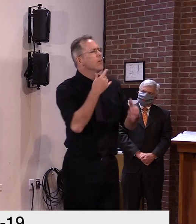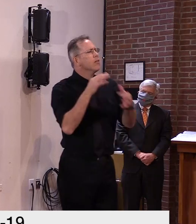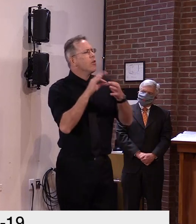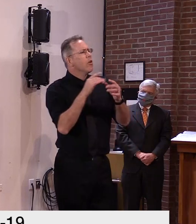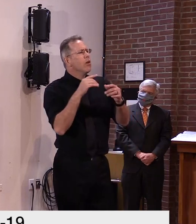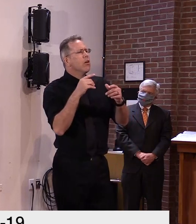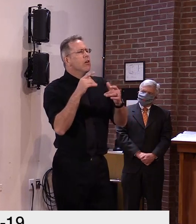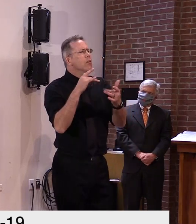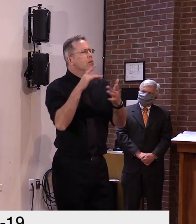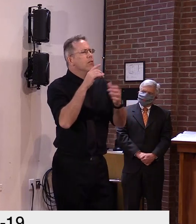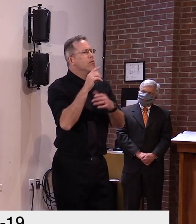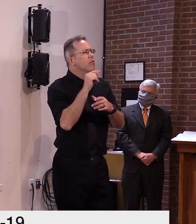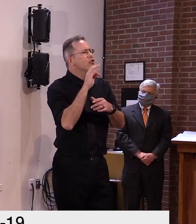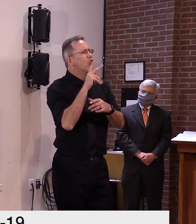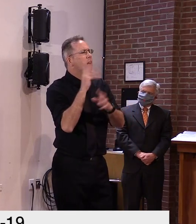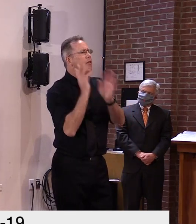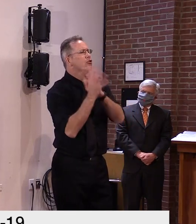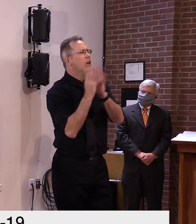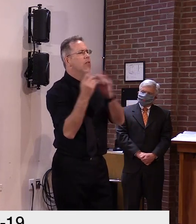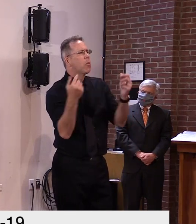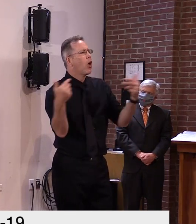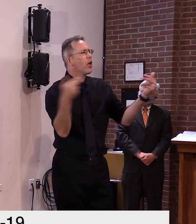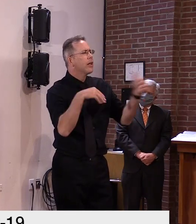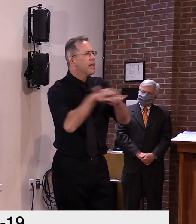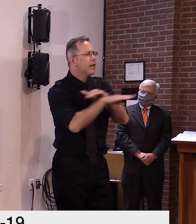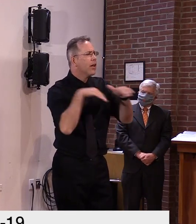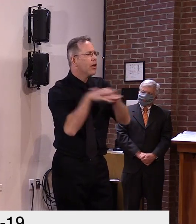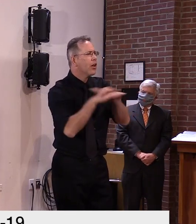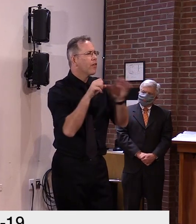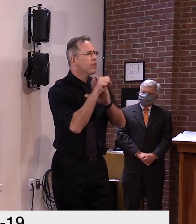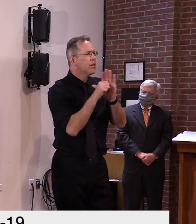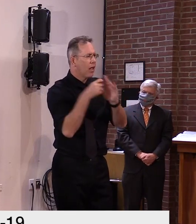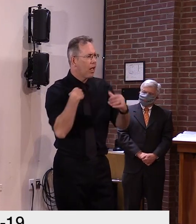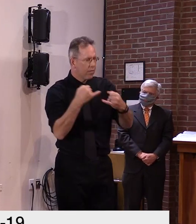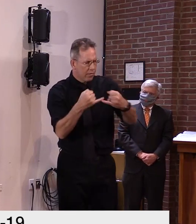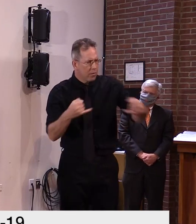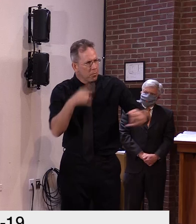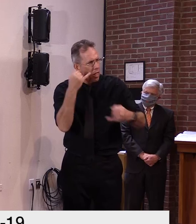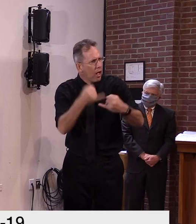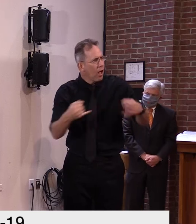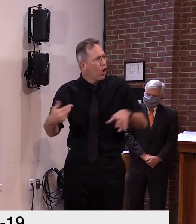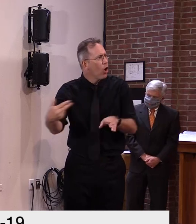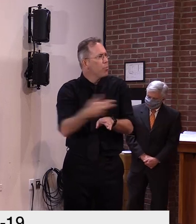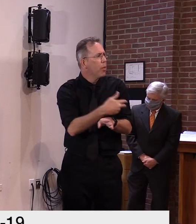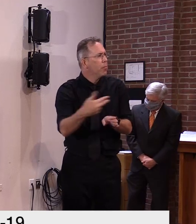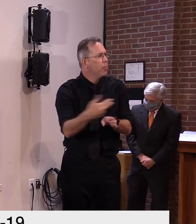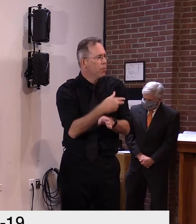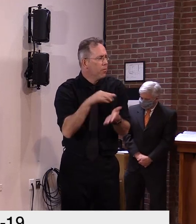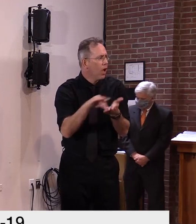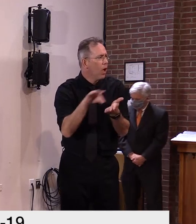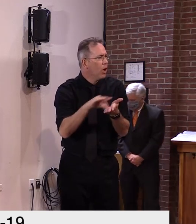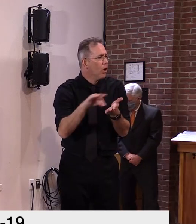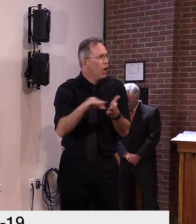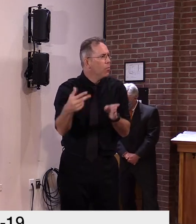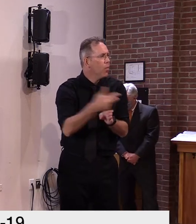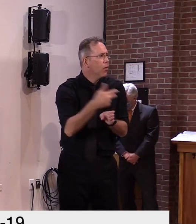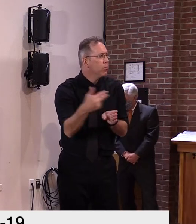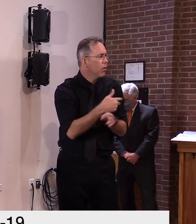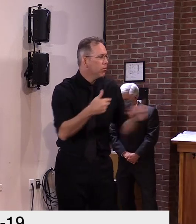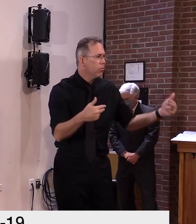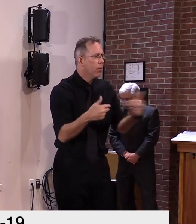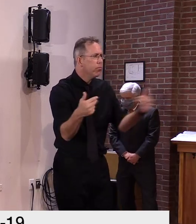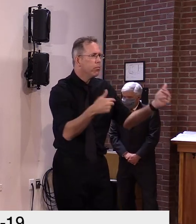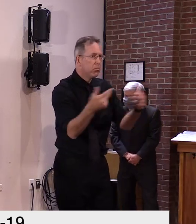state-by-state, out-of-state visitors? Lisa, I know that we have a public-facing dashboard from the Agency of Transportation that shows